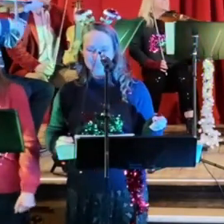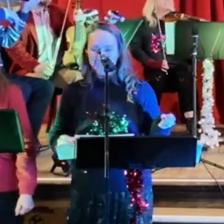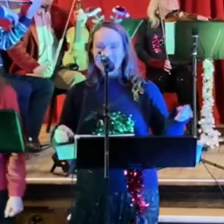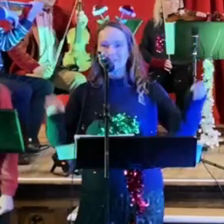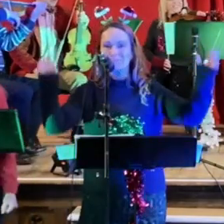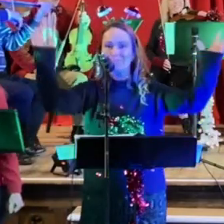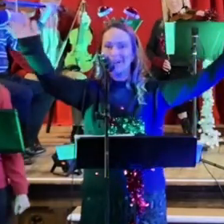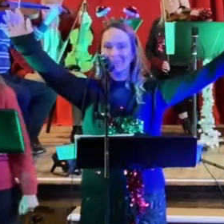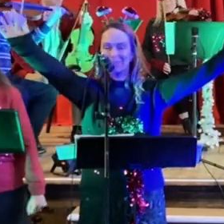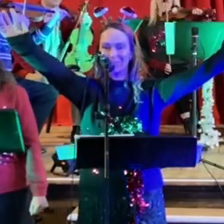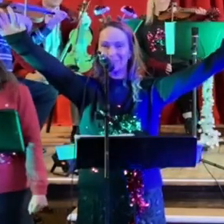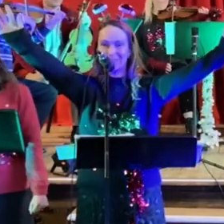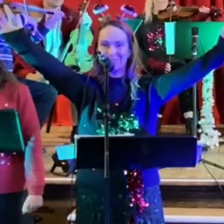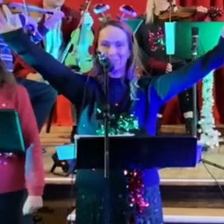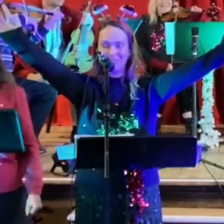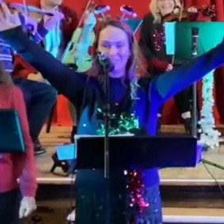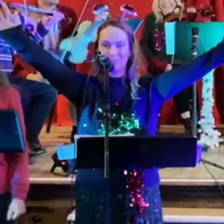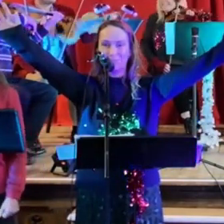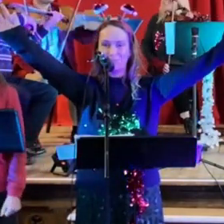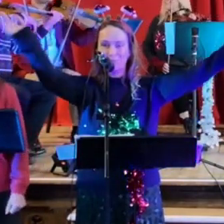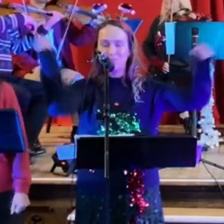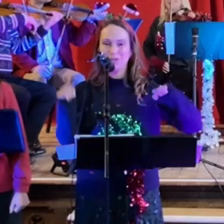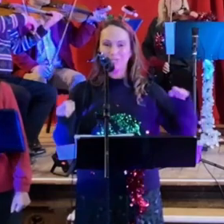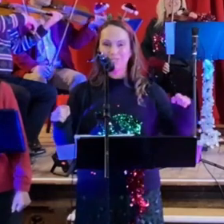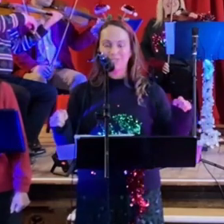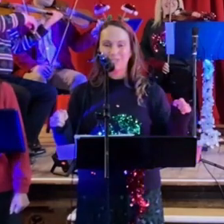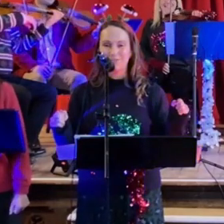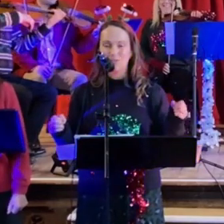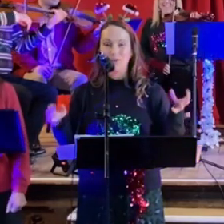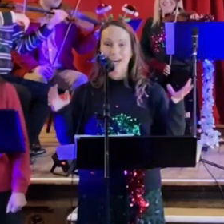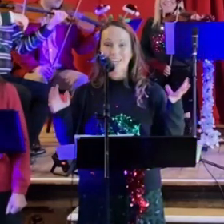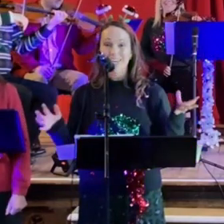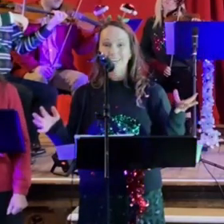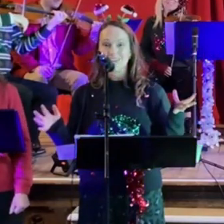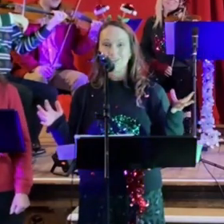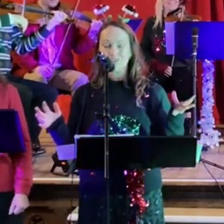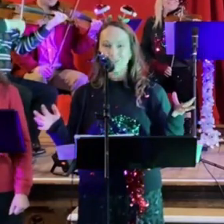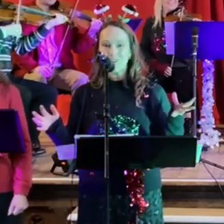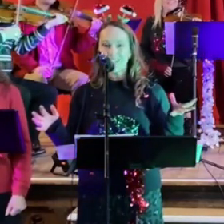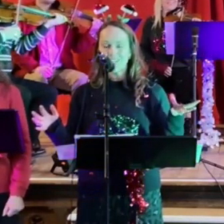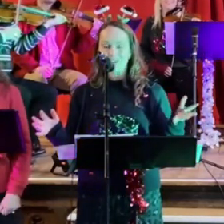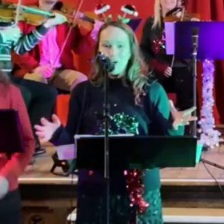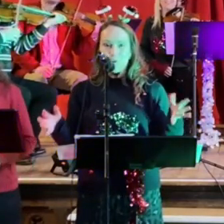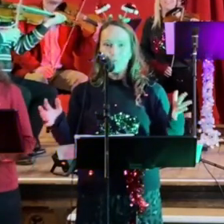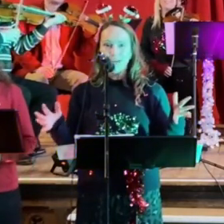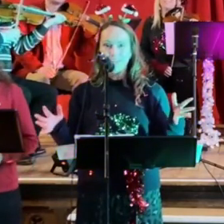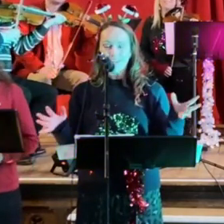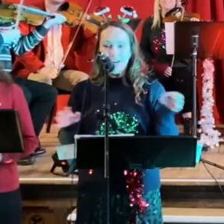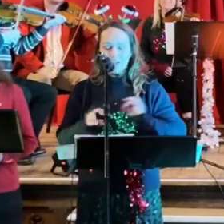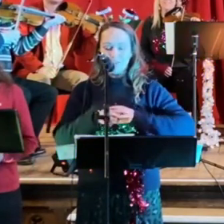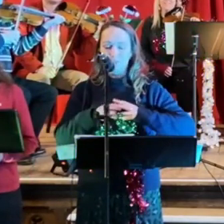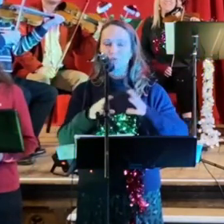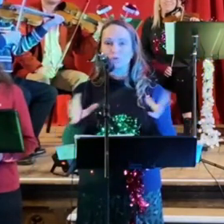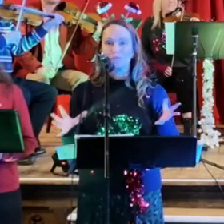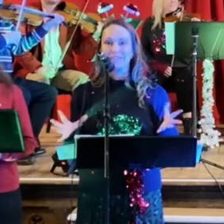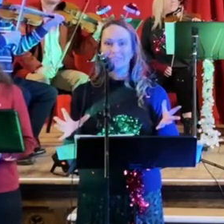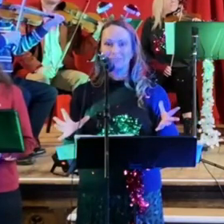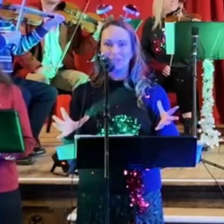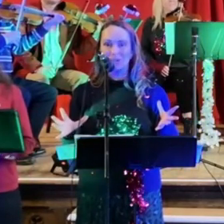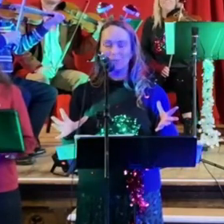let's go. Merry Christmas, everybody, from Durham Music Service. We are here at Usher College with some treats for you. We